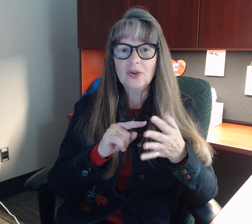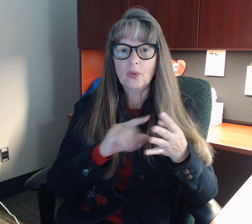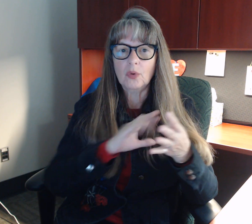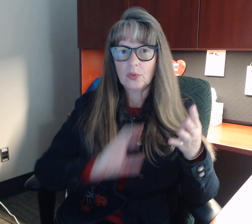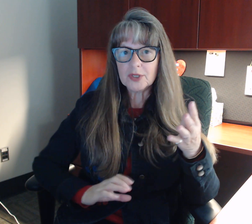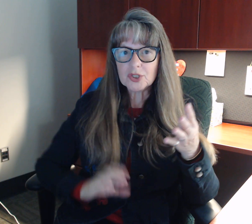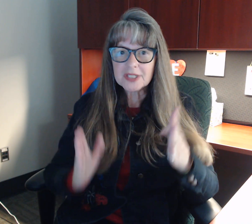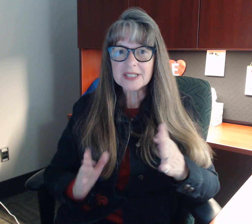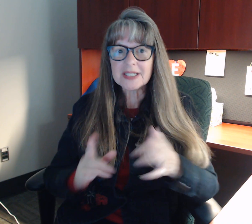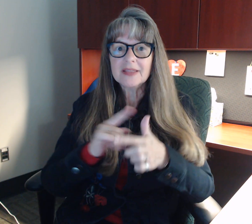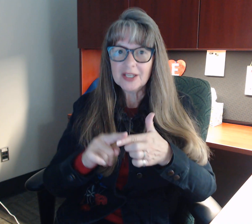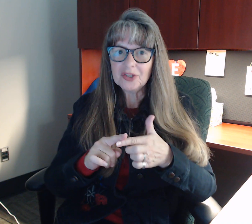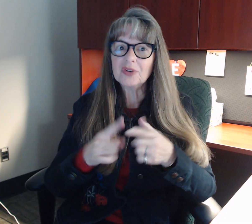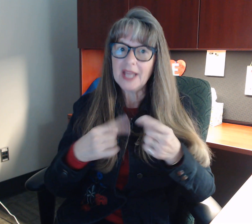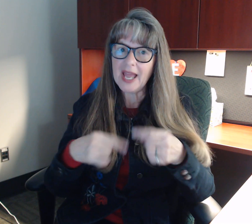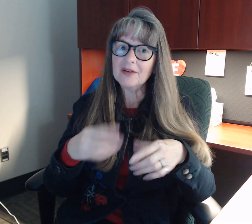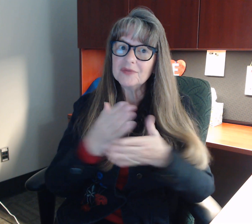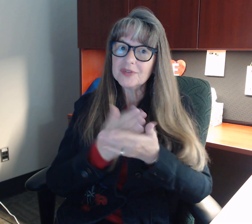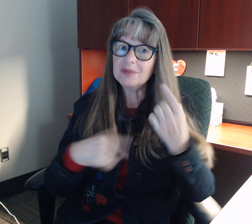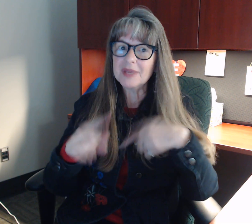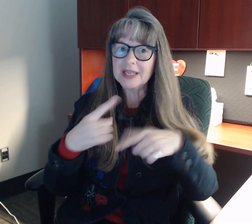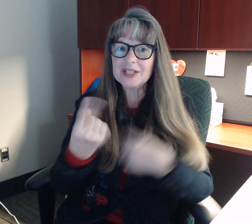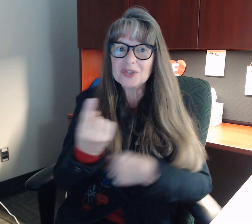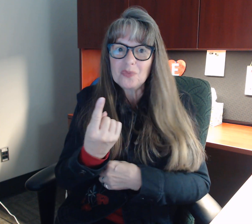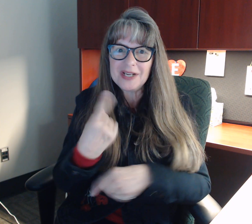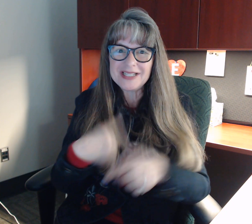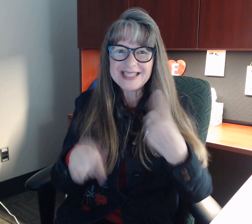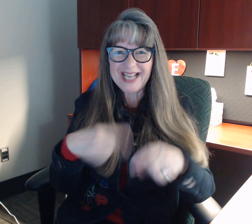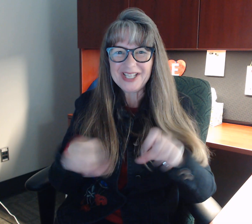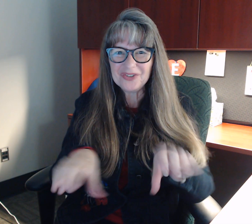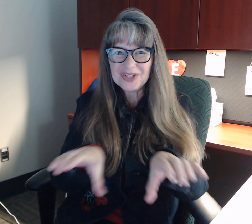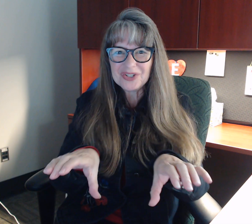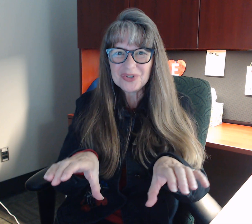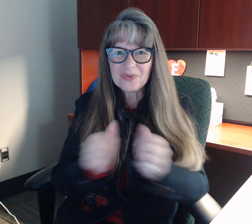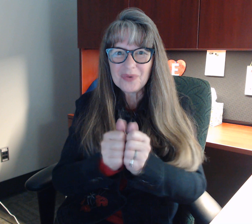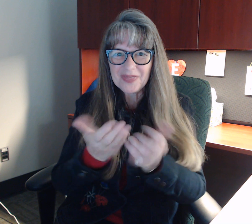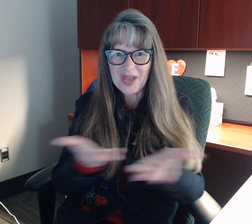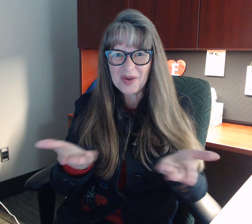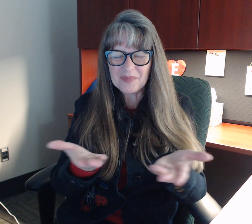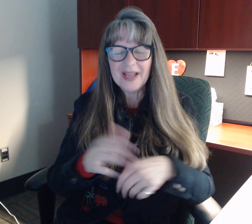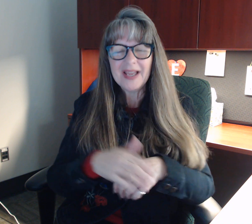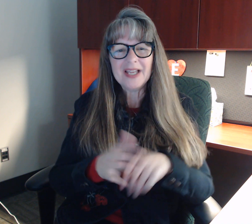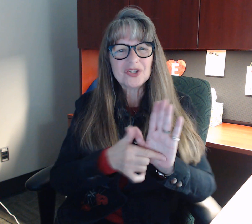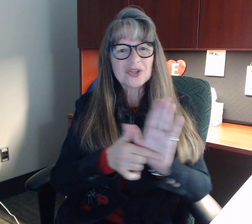or Christians, then you can have at least one sign you can do with them and show them.